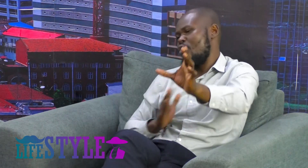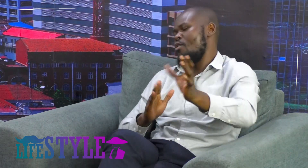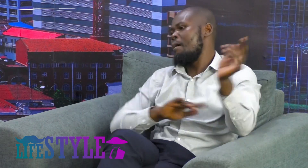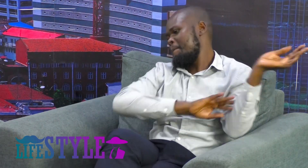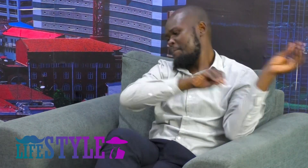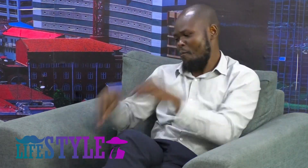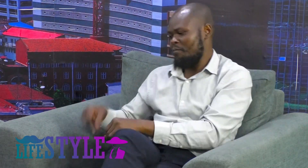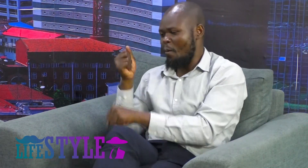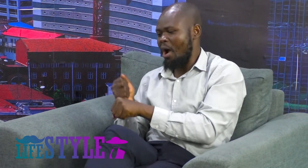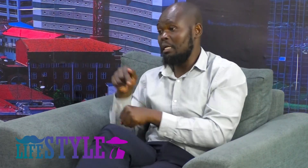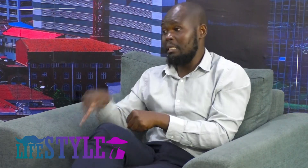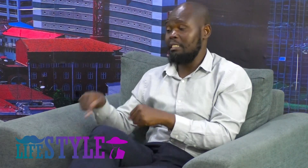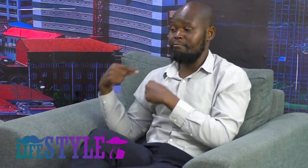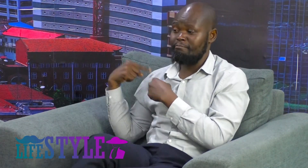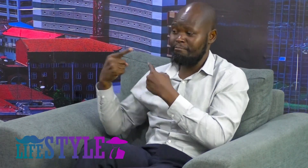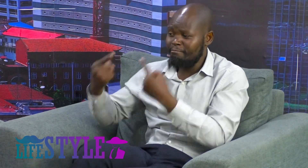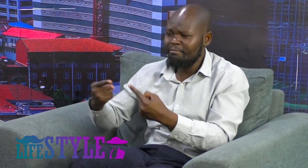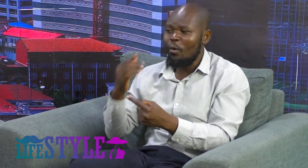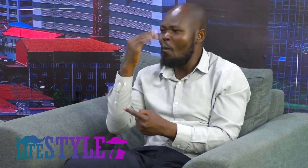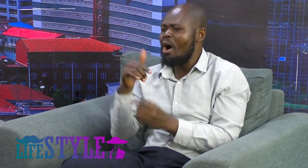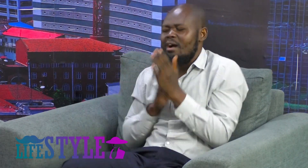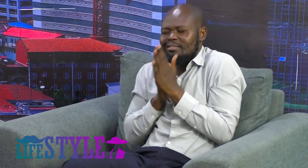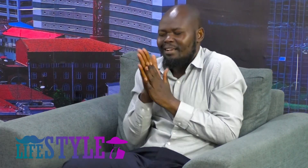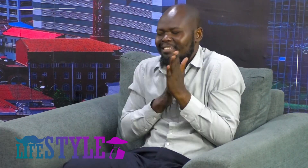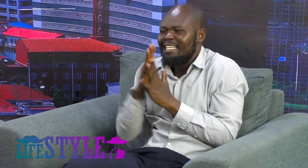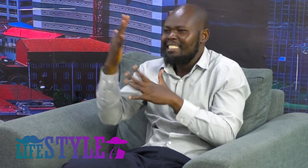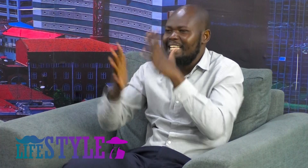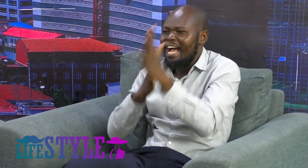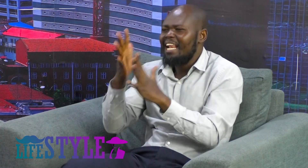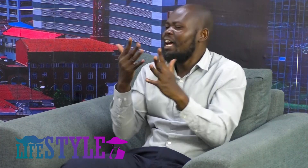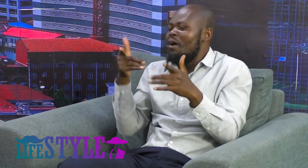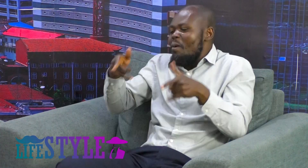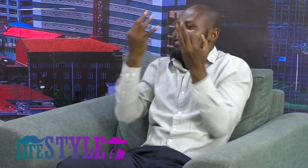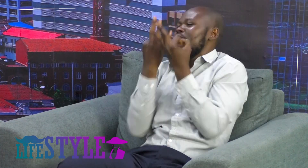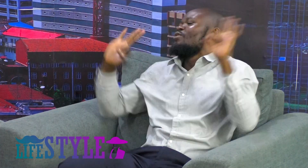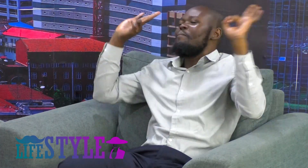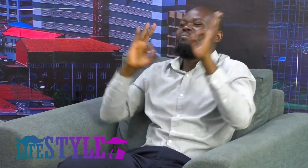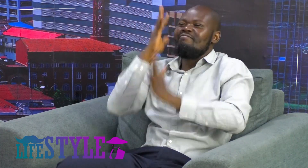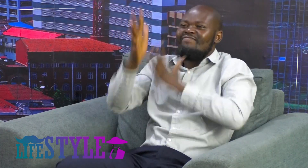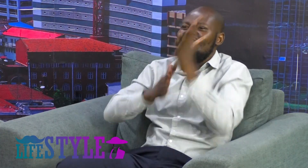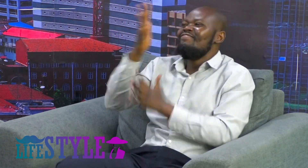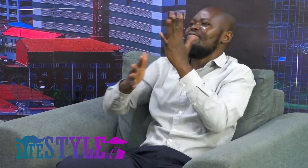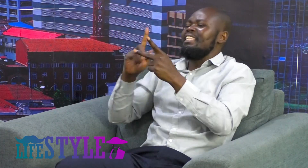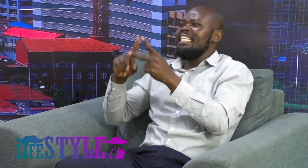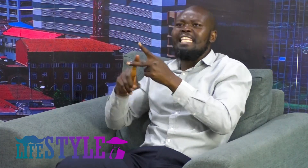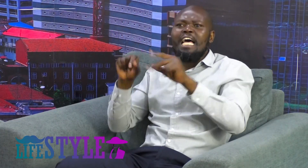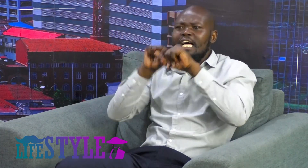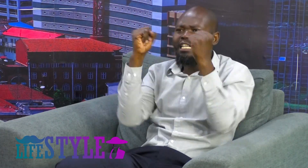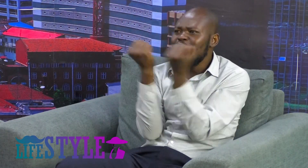and all. Then I withdrew from the other job that I had and decided to, come here and focus on Science